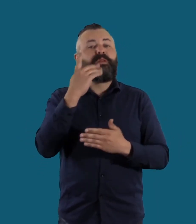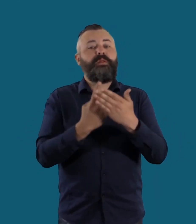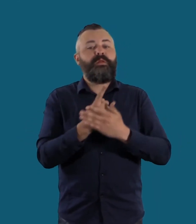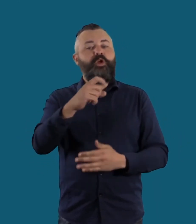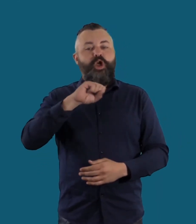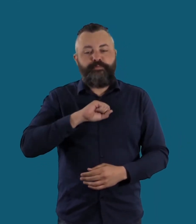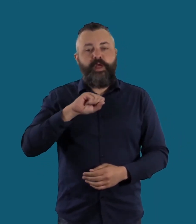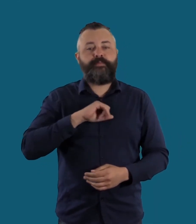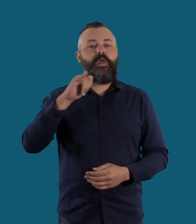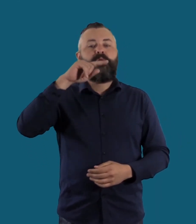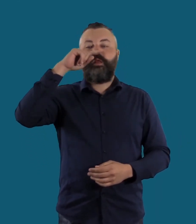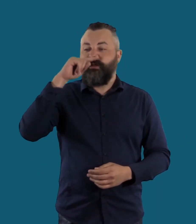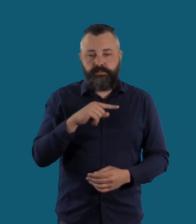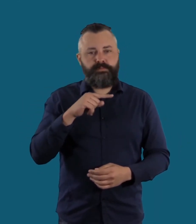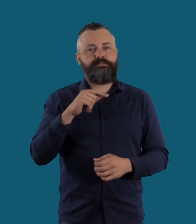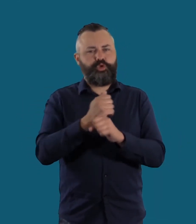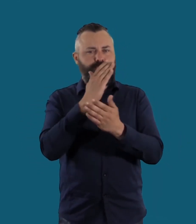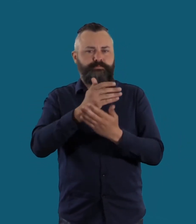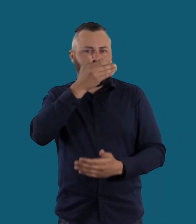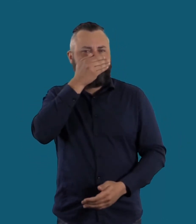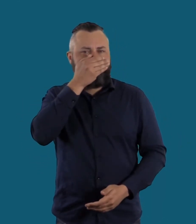Make sure that you cover your mouth or nose if you're coughing or sneezing.